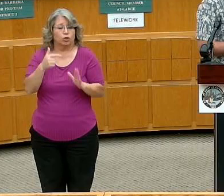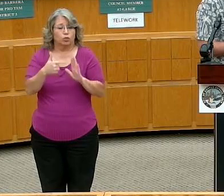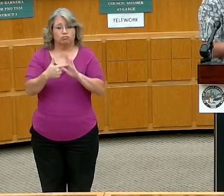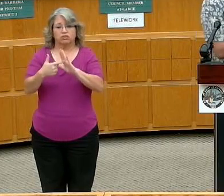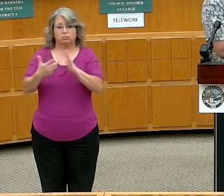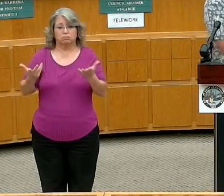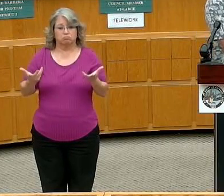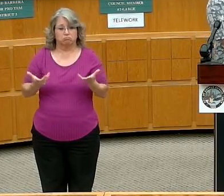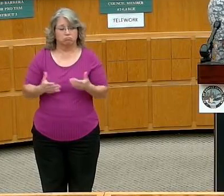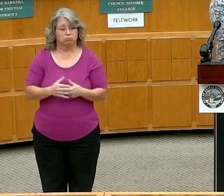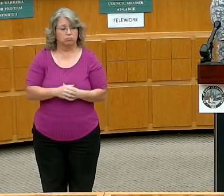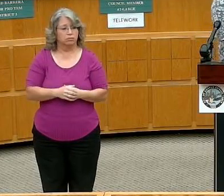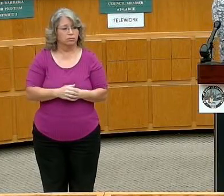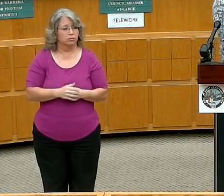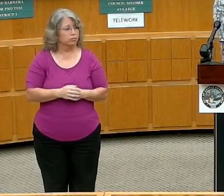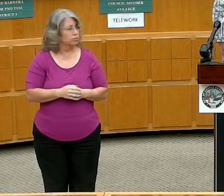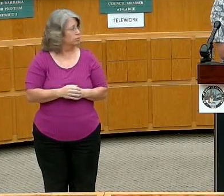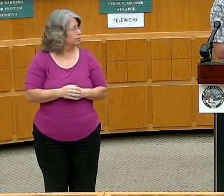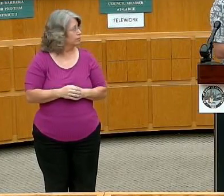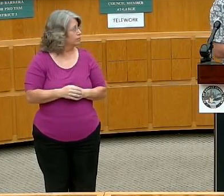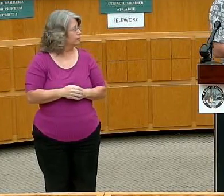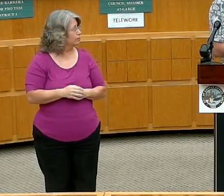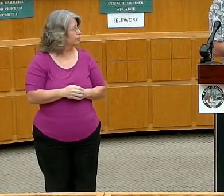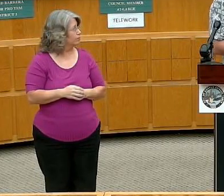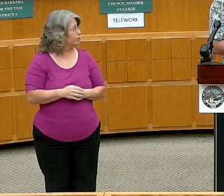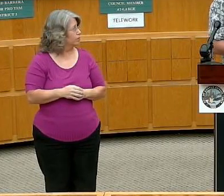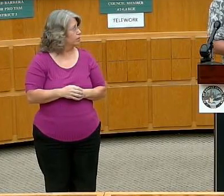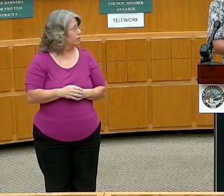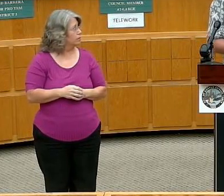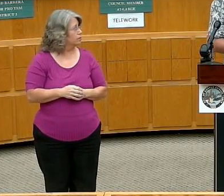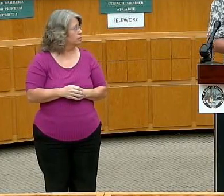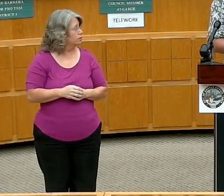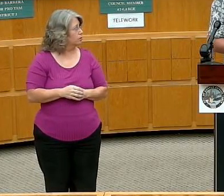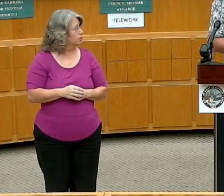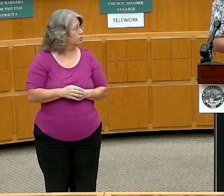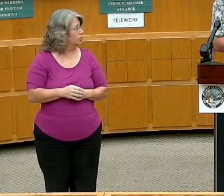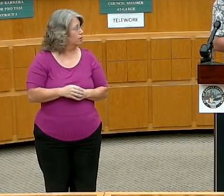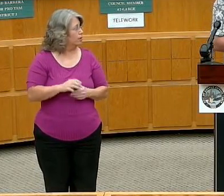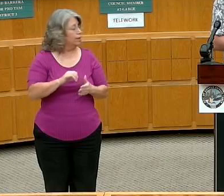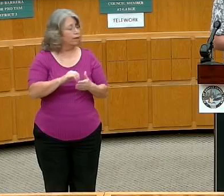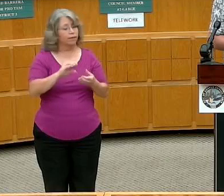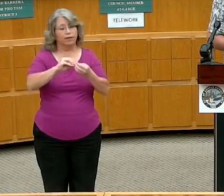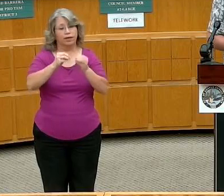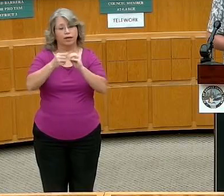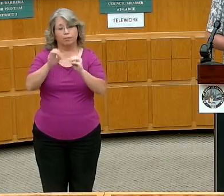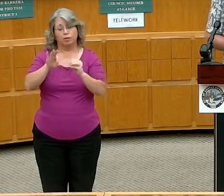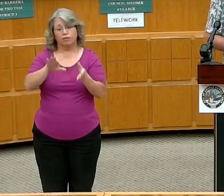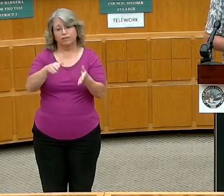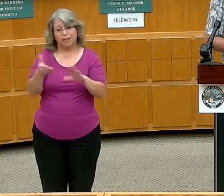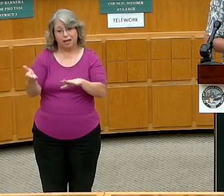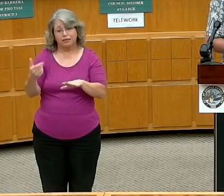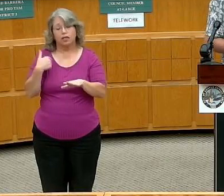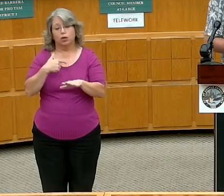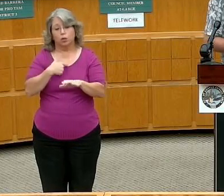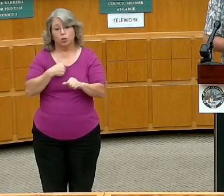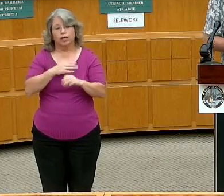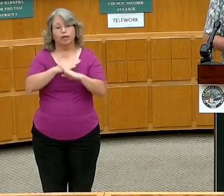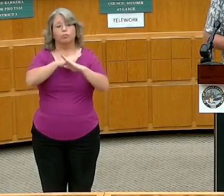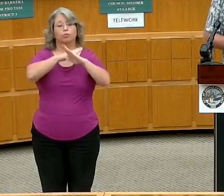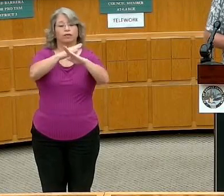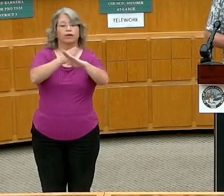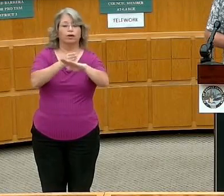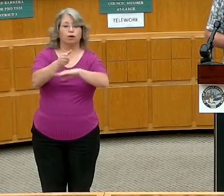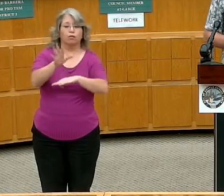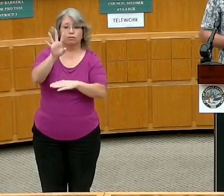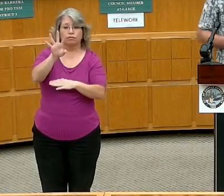any other way. So overall, that number of deaths averted, over 4,000 deaths averted just to the